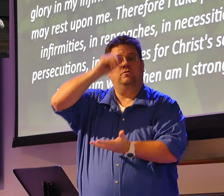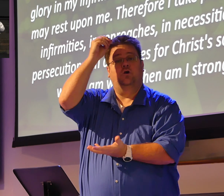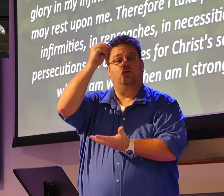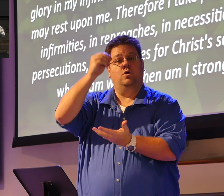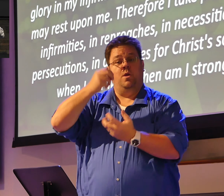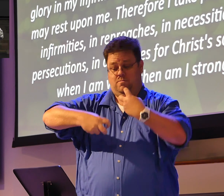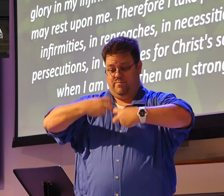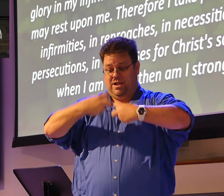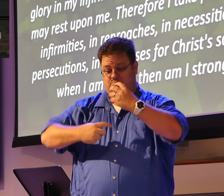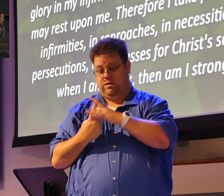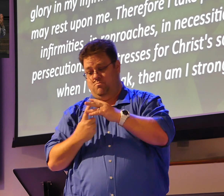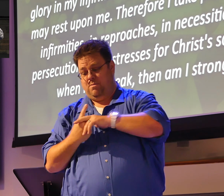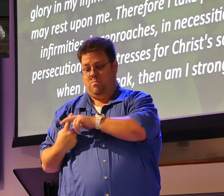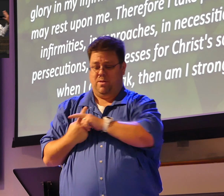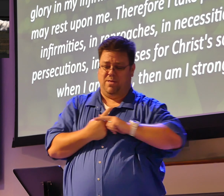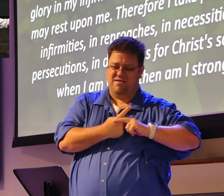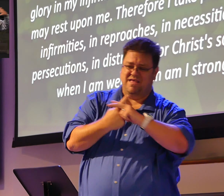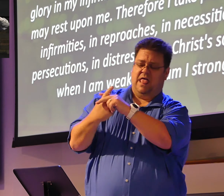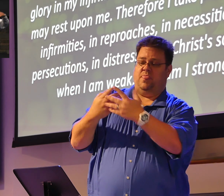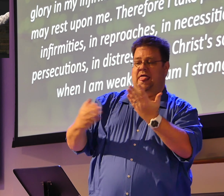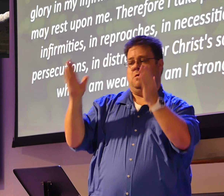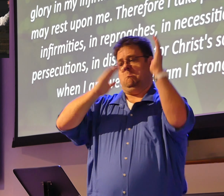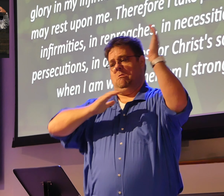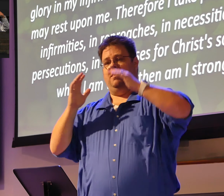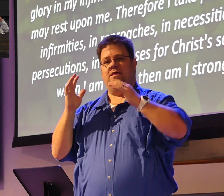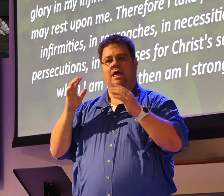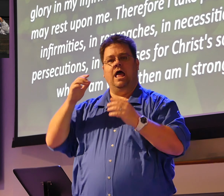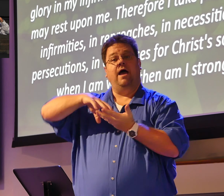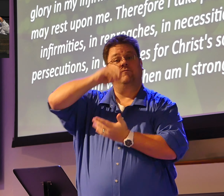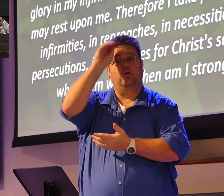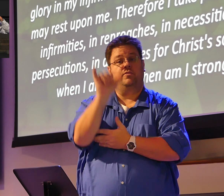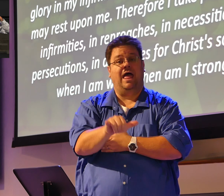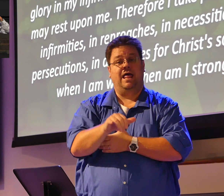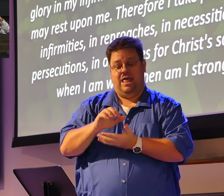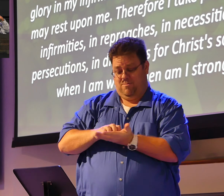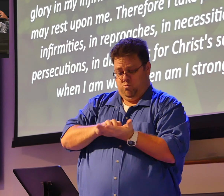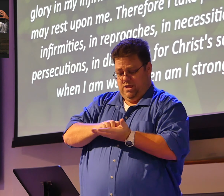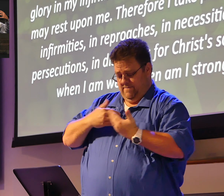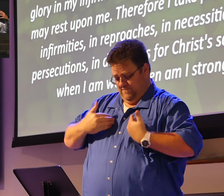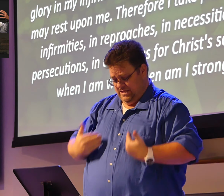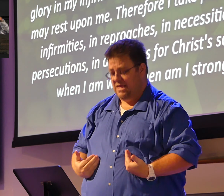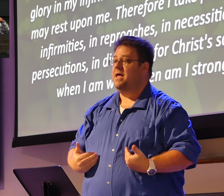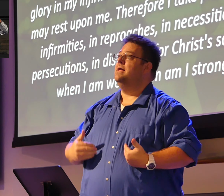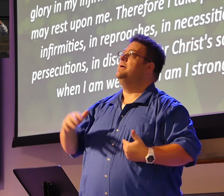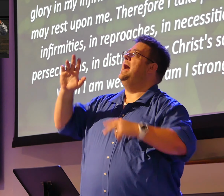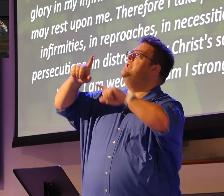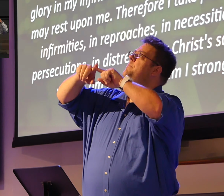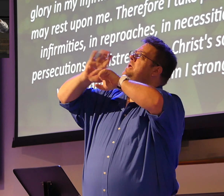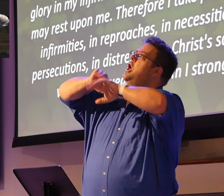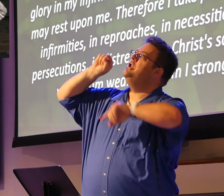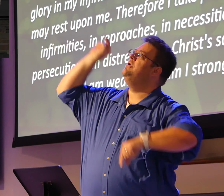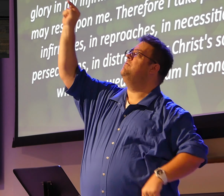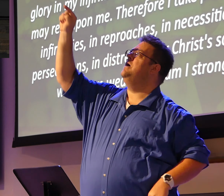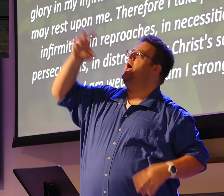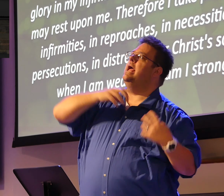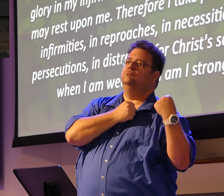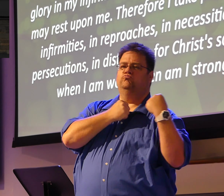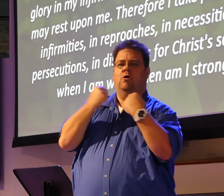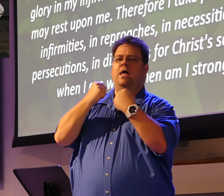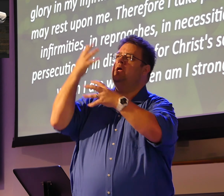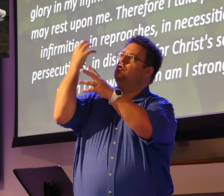he said because i've learned that when i got problems in my life and i got all these issues he said i'm weak physically but i've learned to